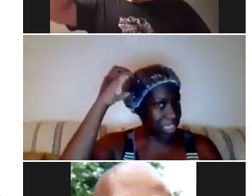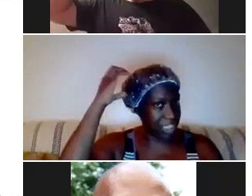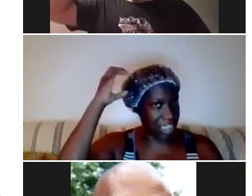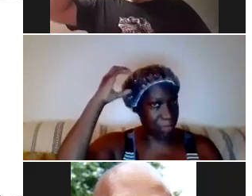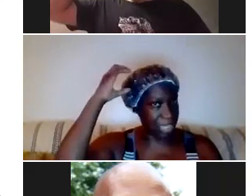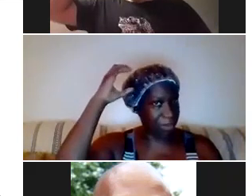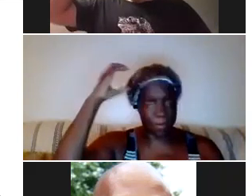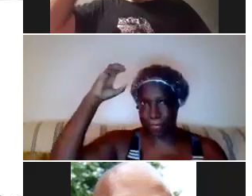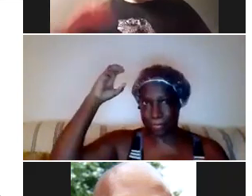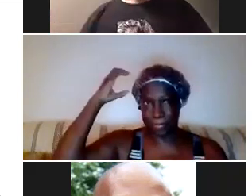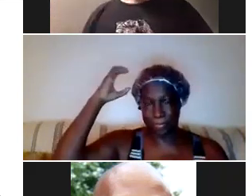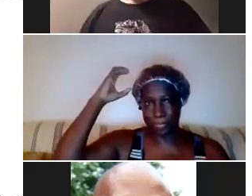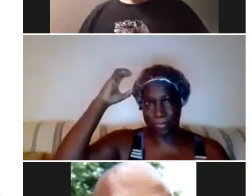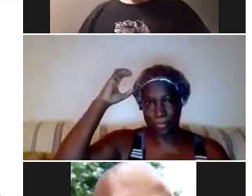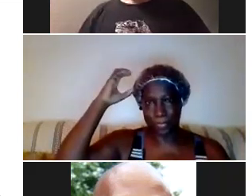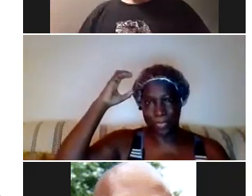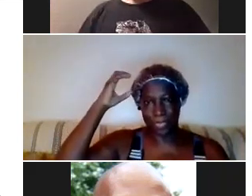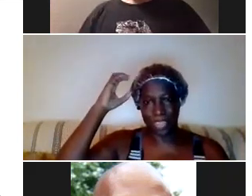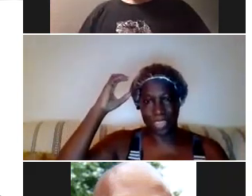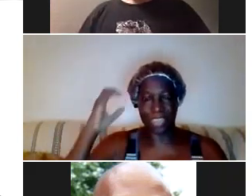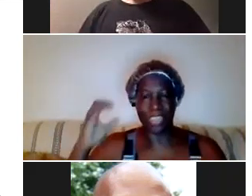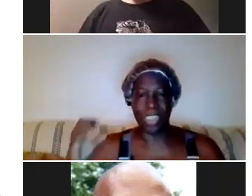you shake the C up here.